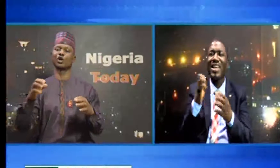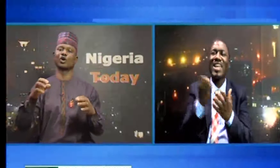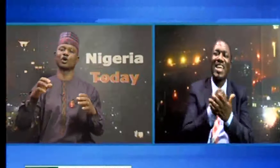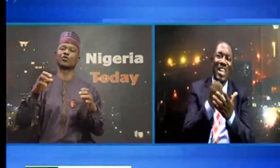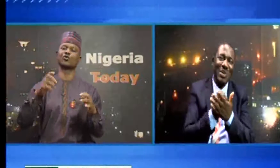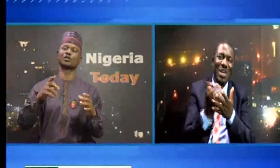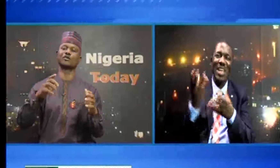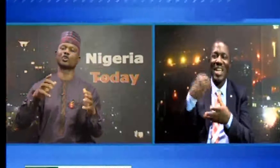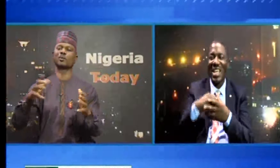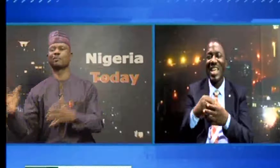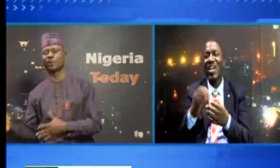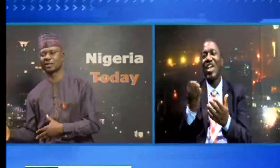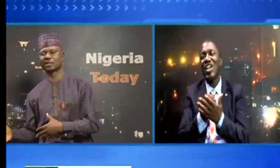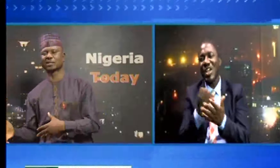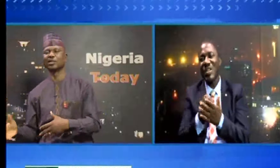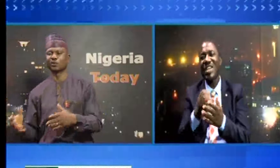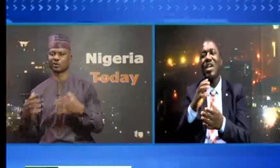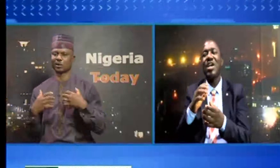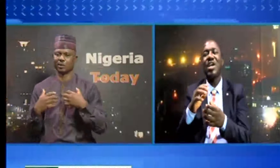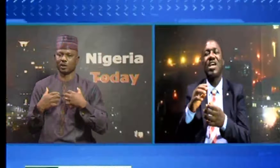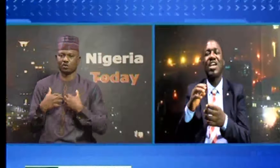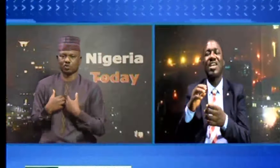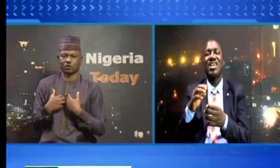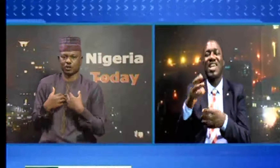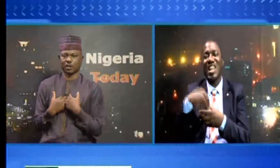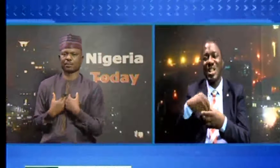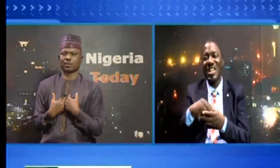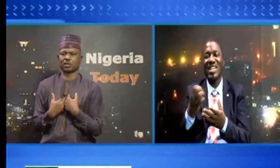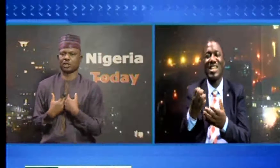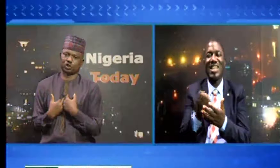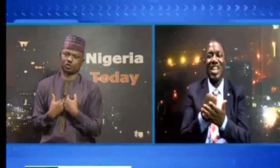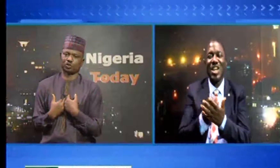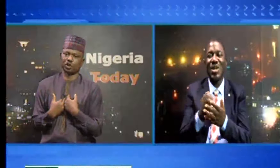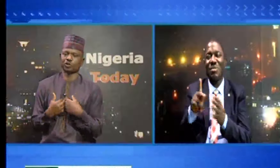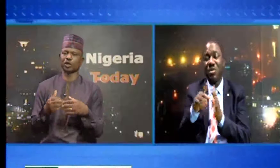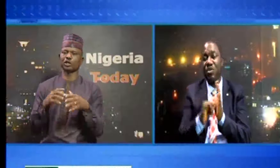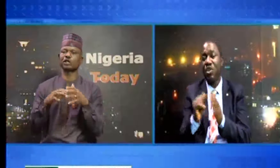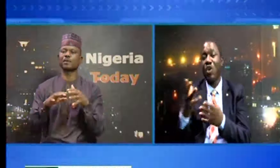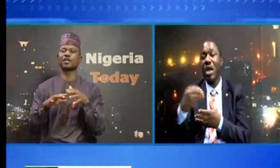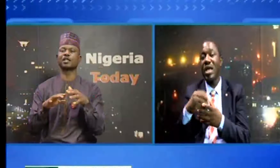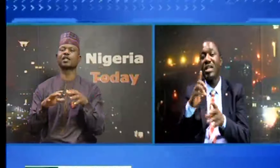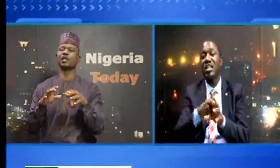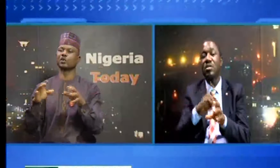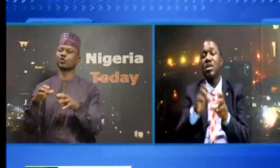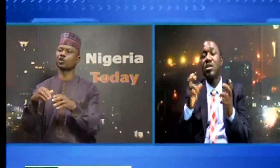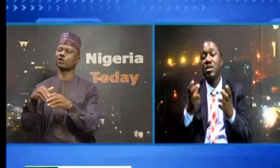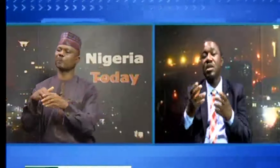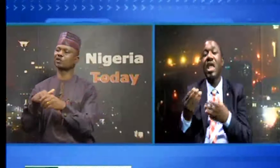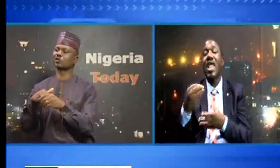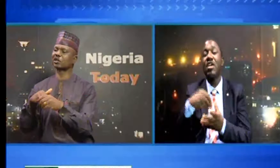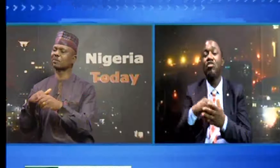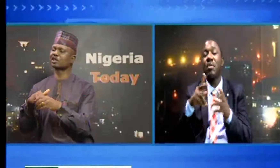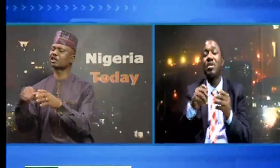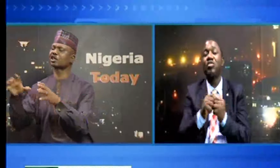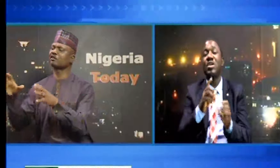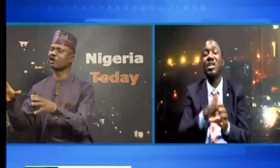or your inclusive economic policies, we are talking about inclusive disability issues. So disability inclusion of persons